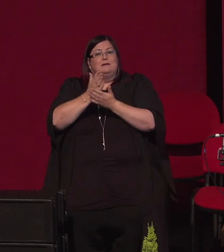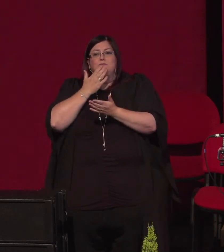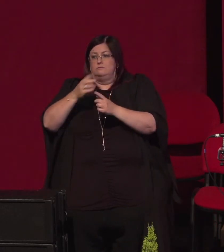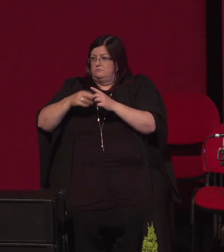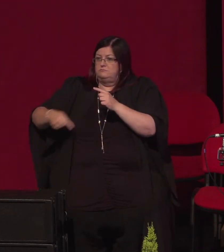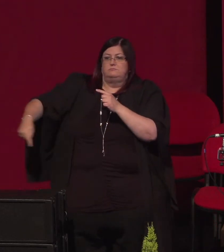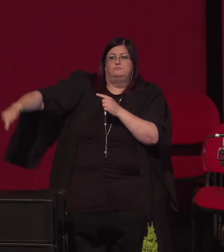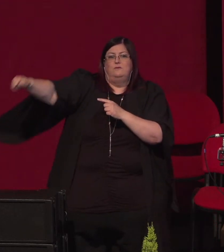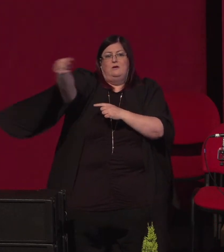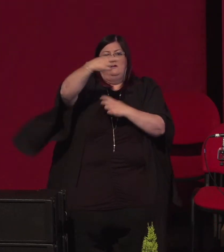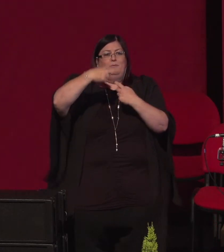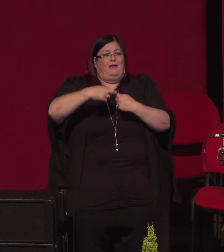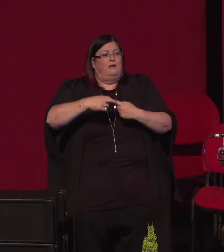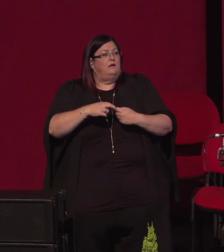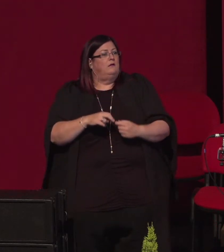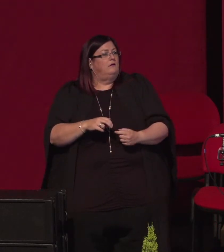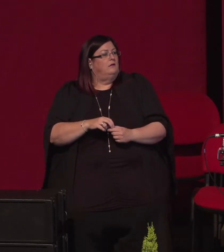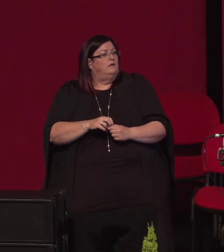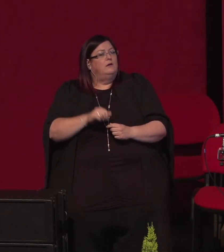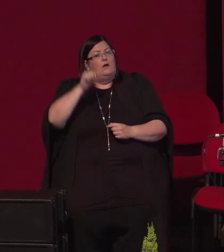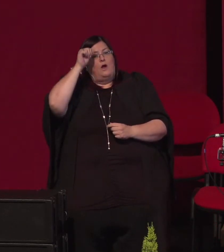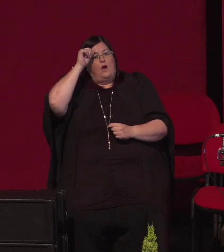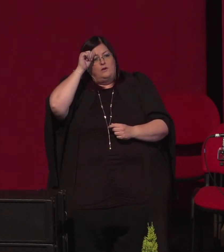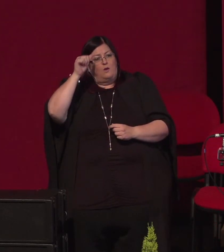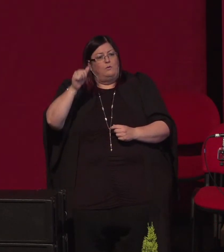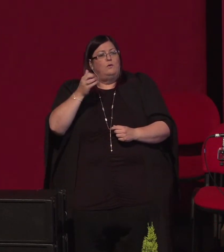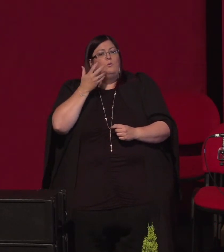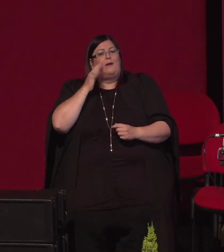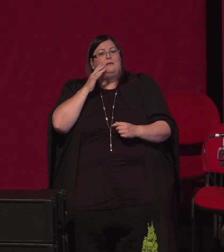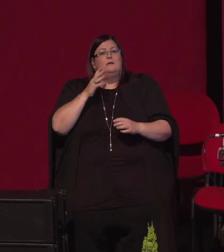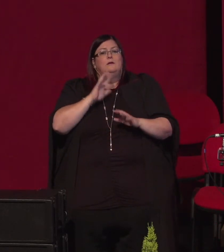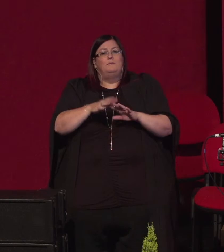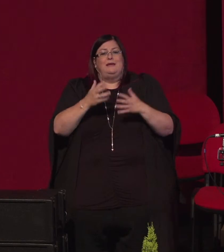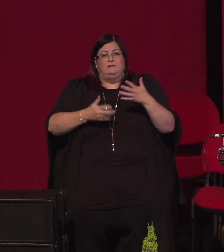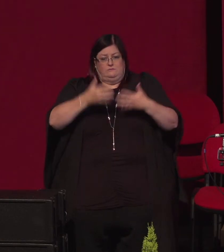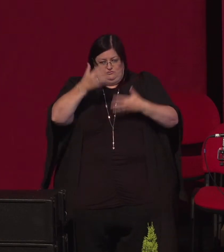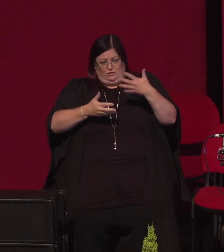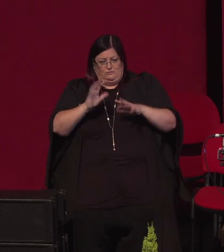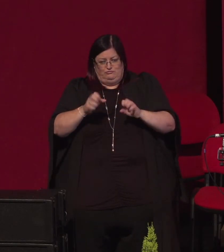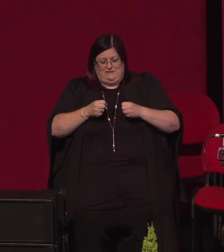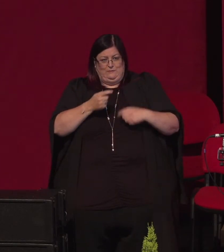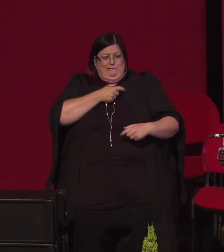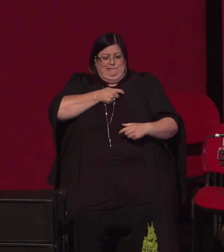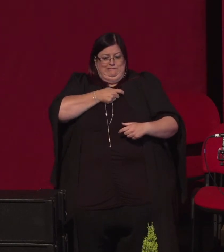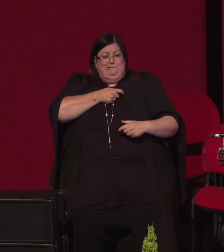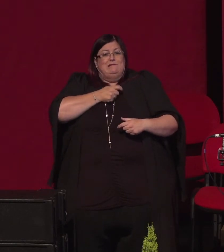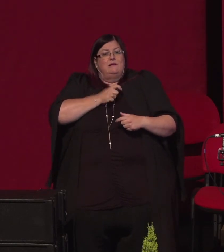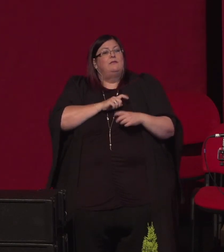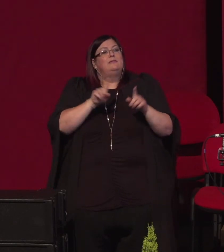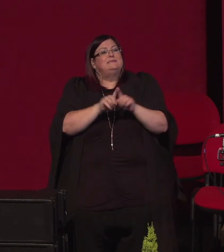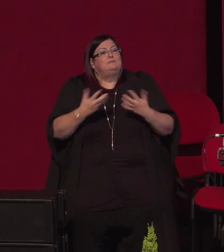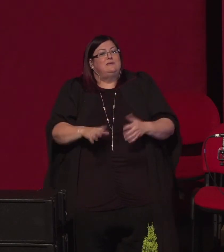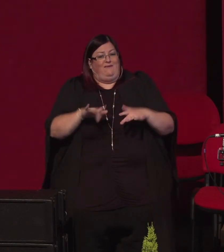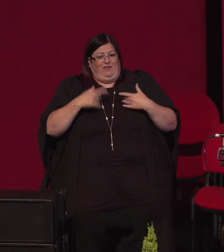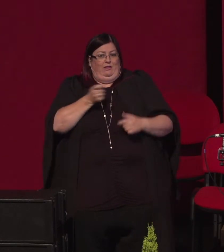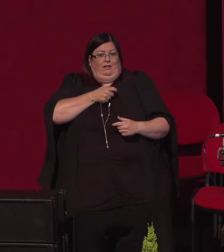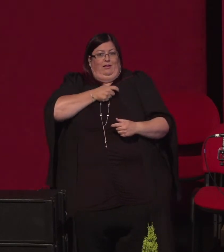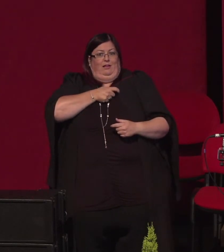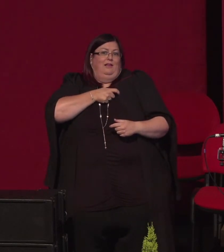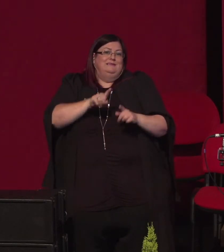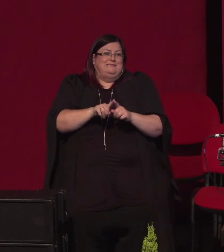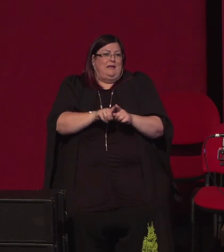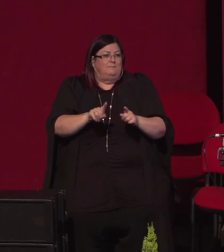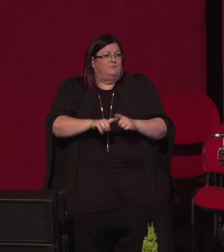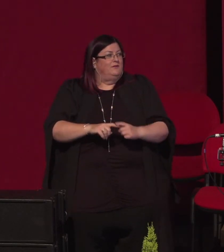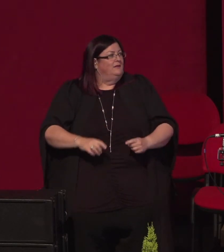seat. I appreciate that after you're getting your degree results, this is probably the most nerve-wracking moment of your life. And I've just added